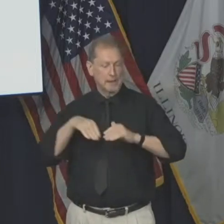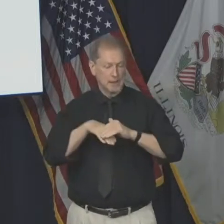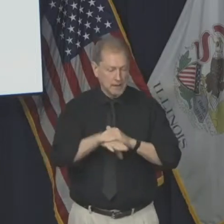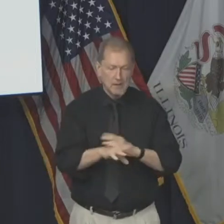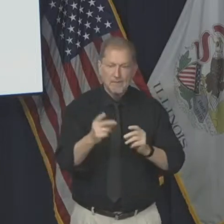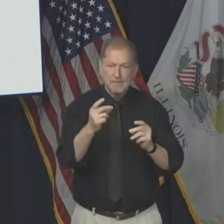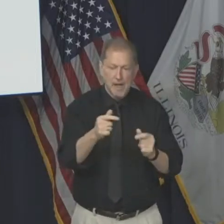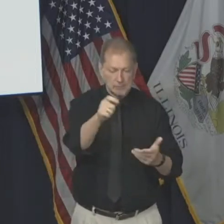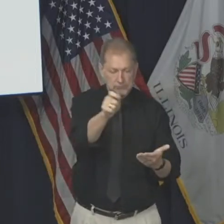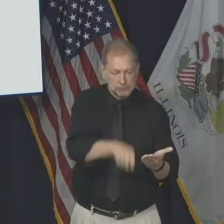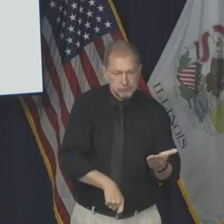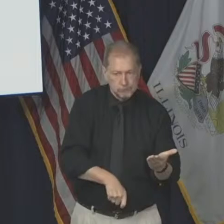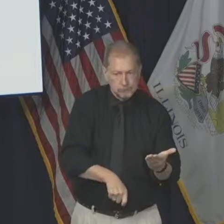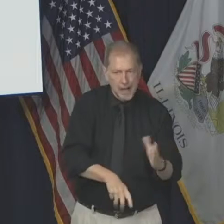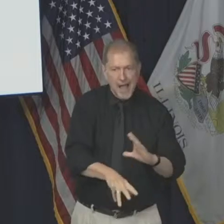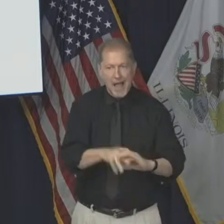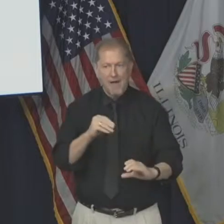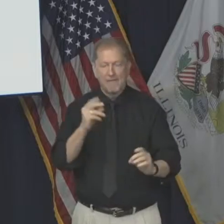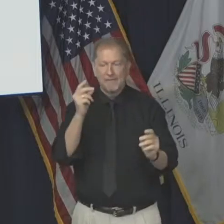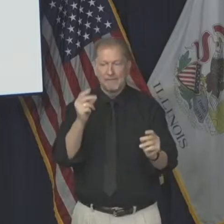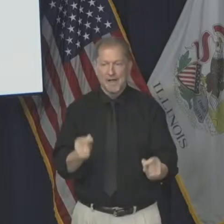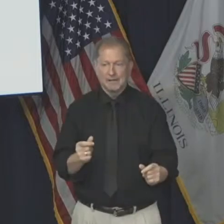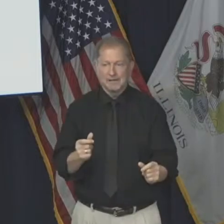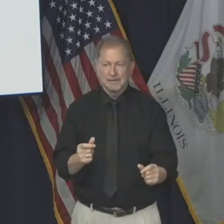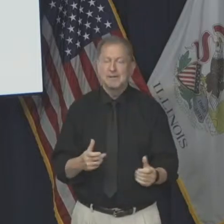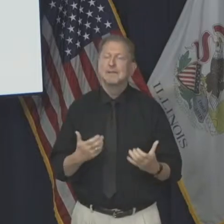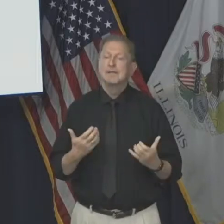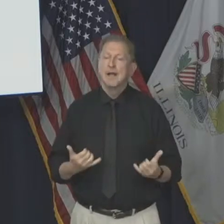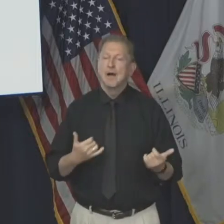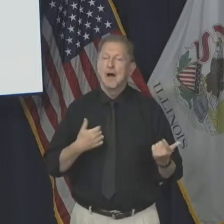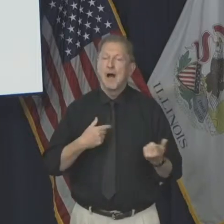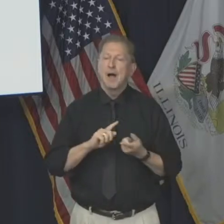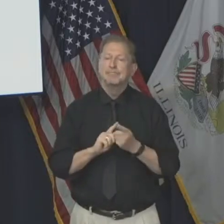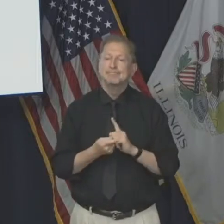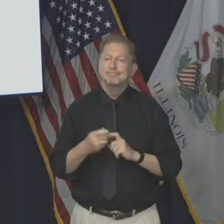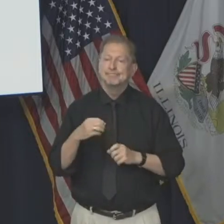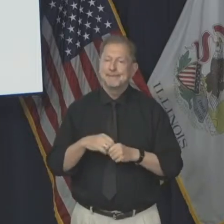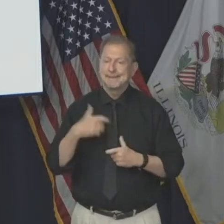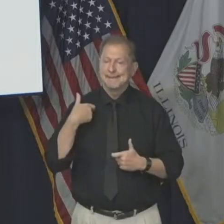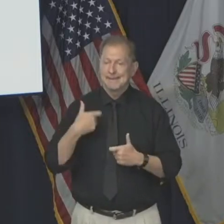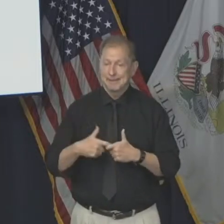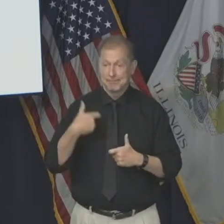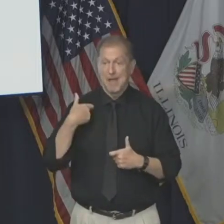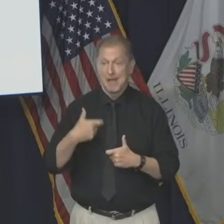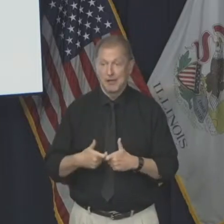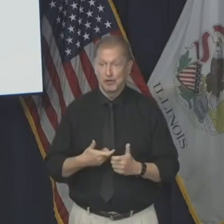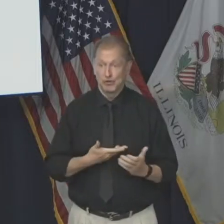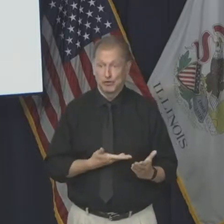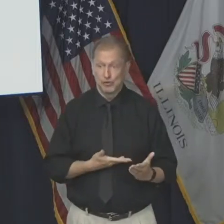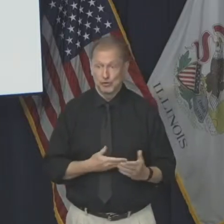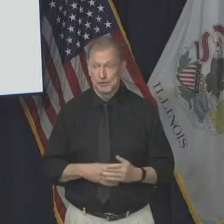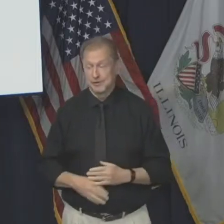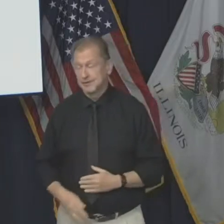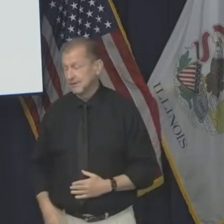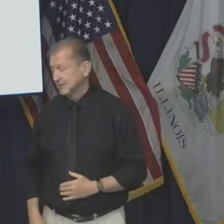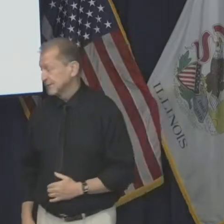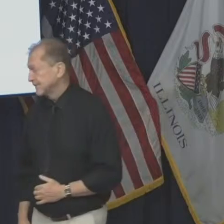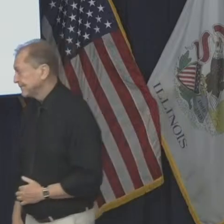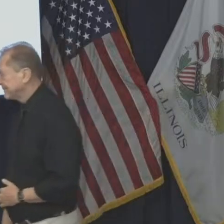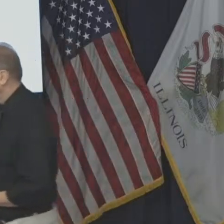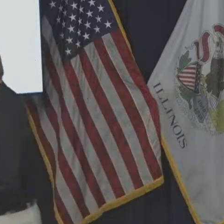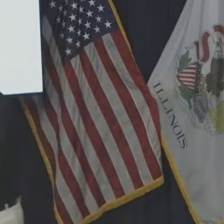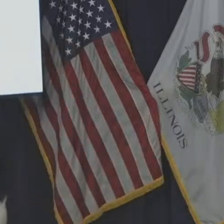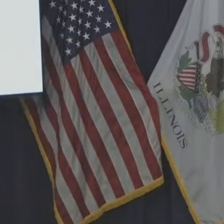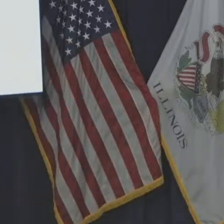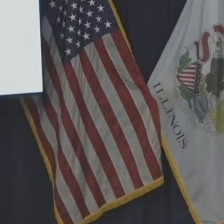you. Hola y buenas tardes. Feliz día de las elecciones. En las últimas 24